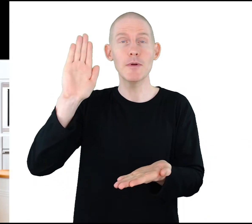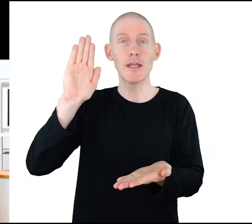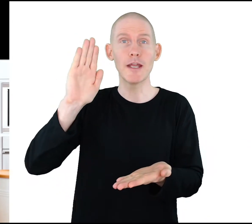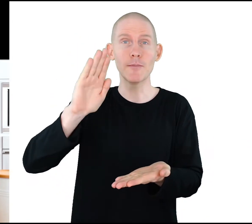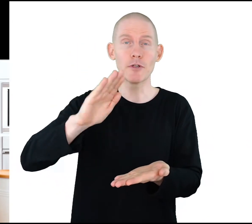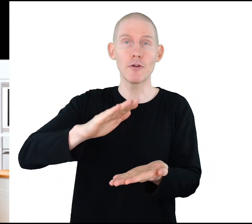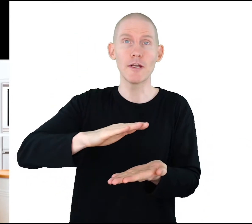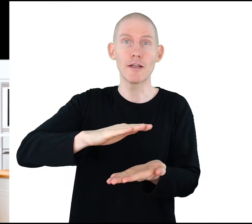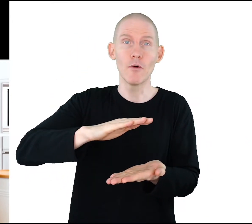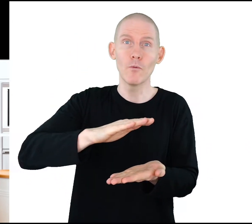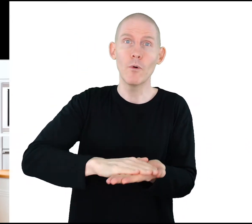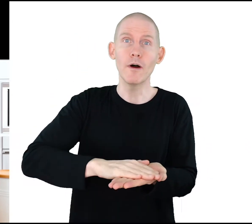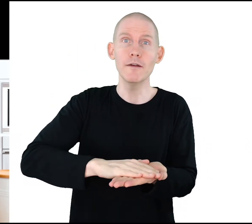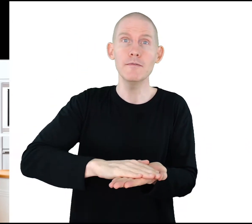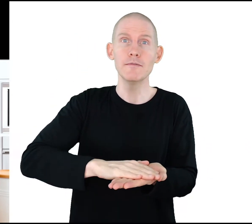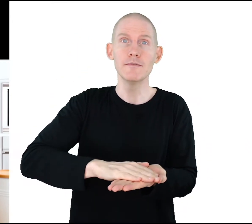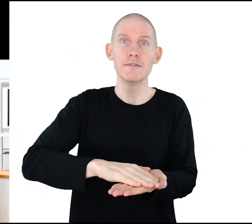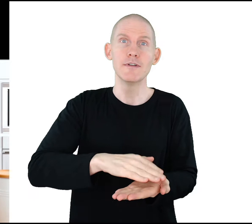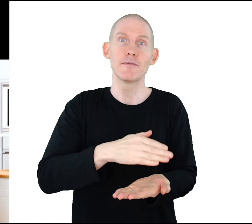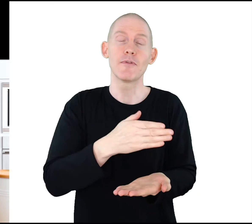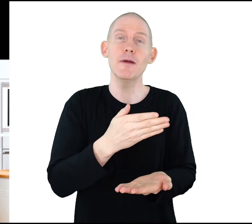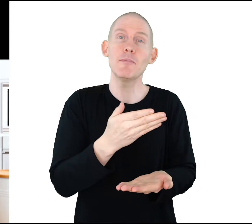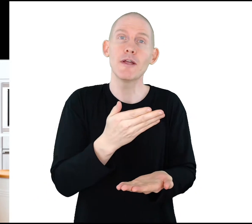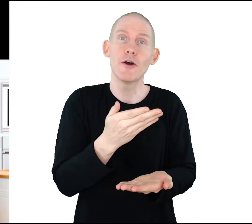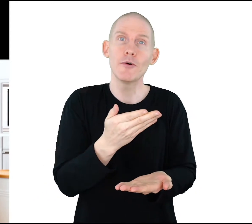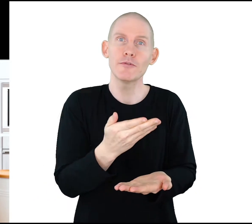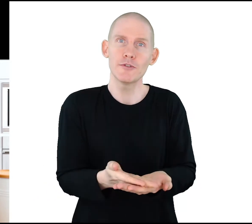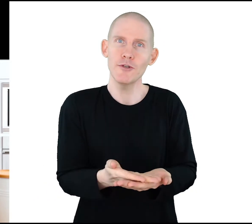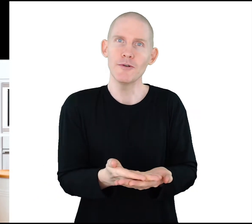hand, I'm going to go like 1, flip, and go 2.